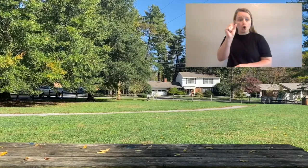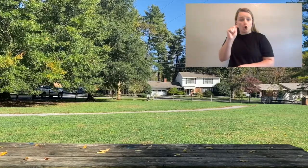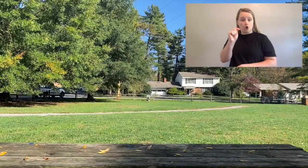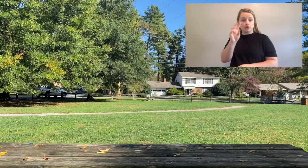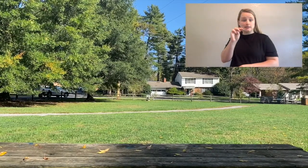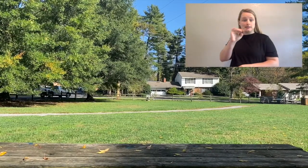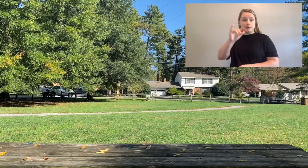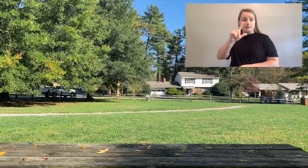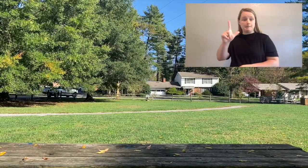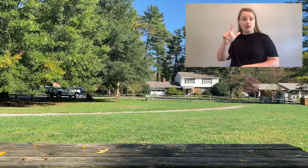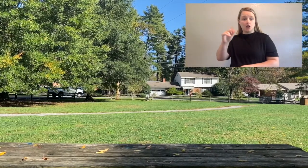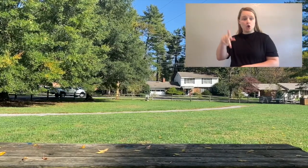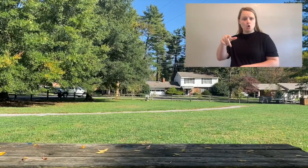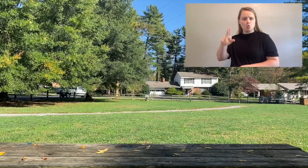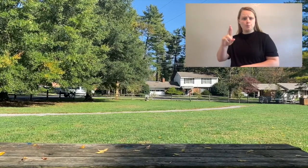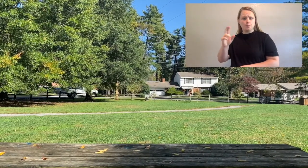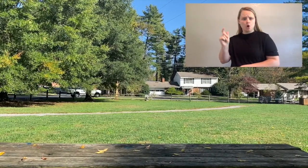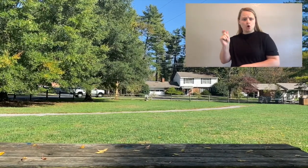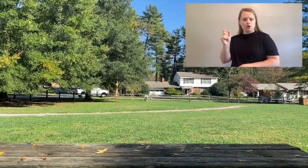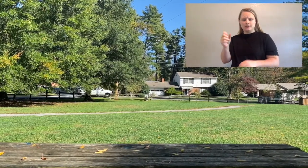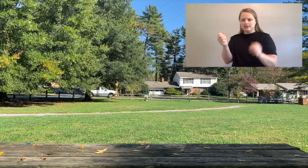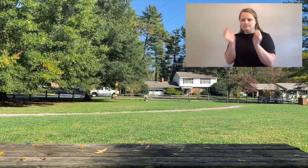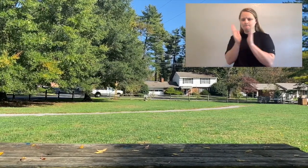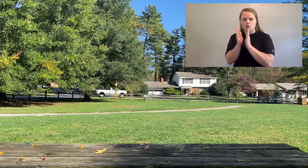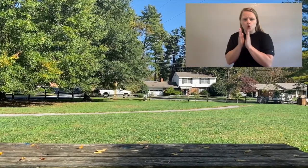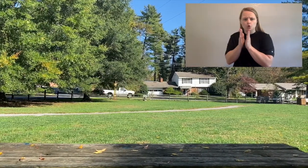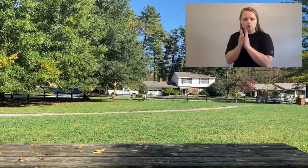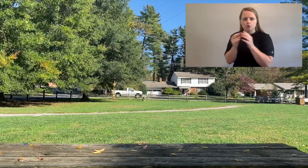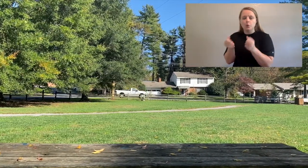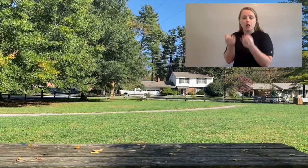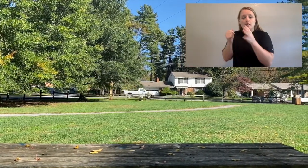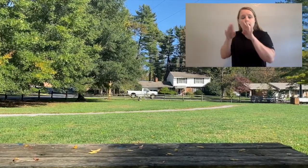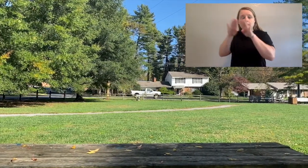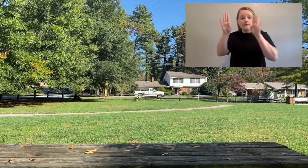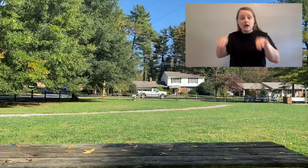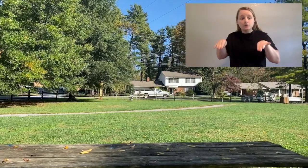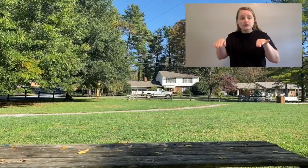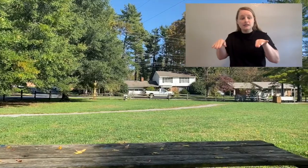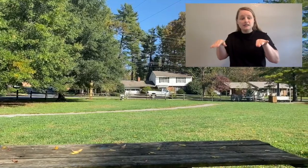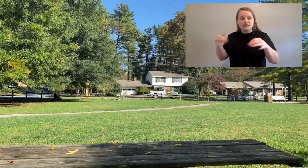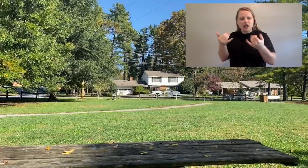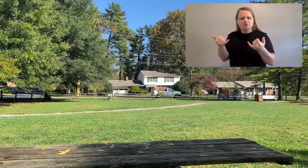Garst Mill Park is located beside a lot of houses in this neighborhood.